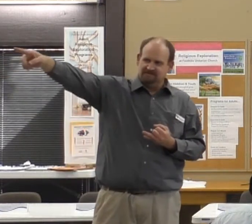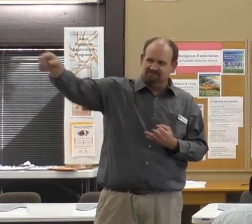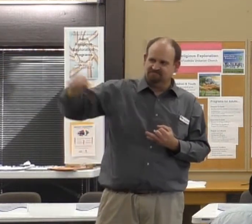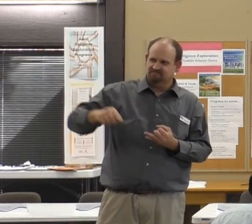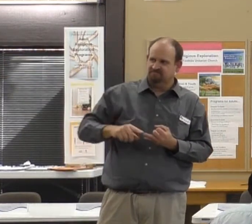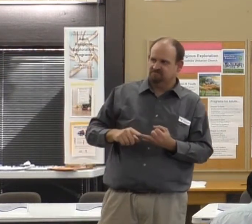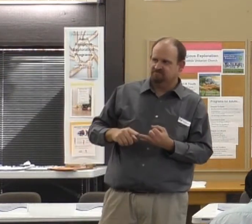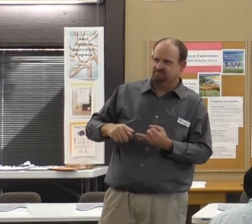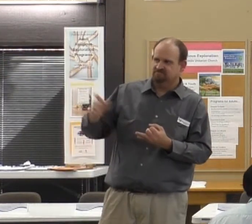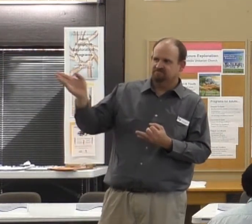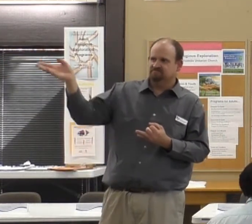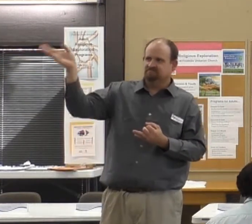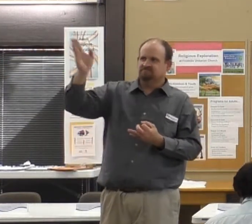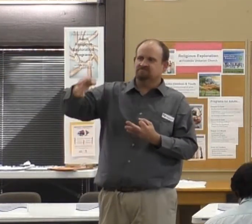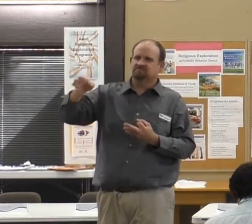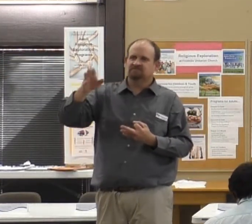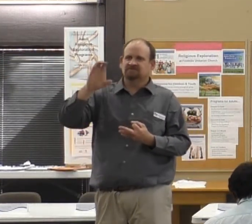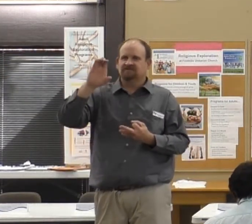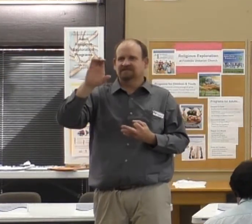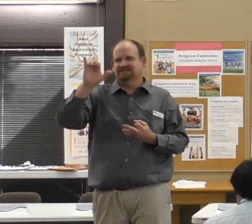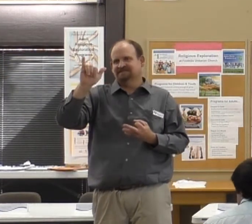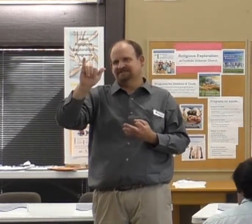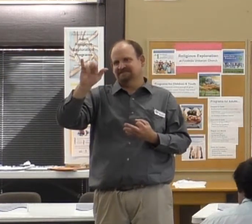Jana McCutcheon.